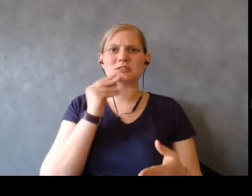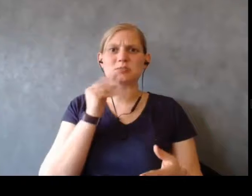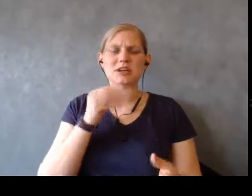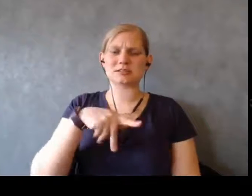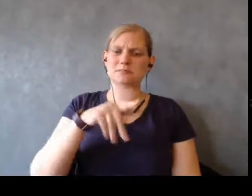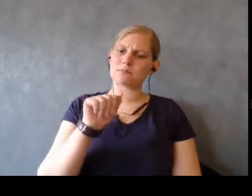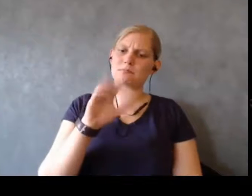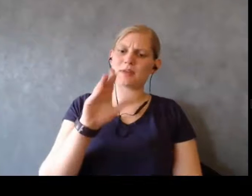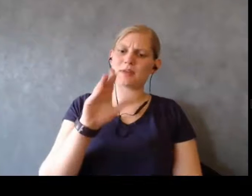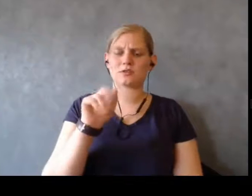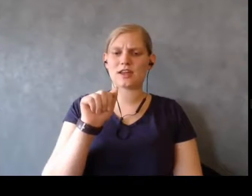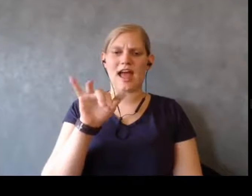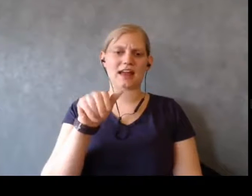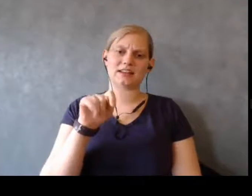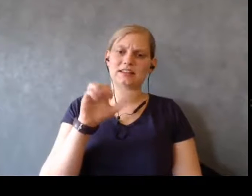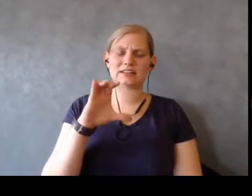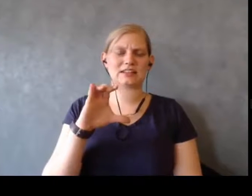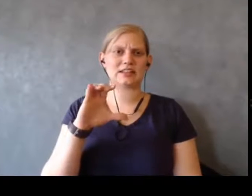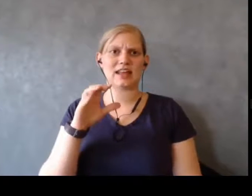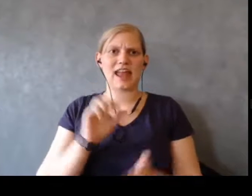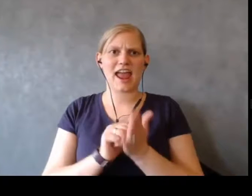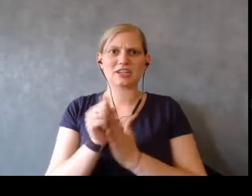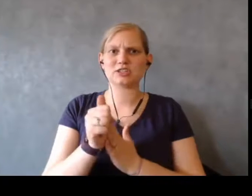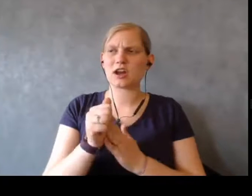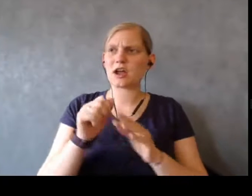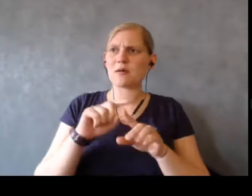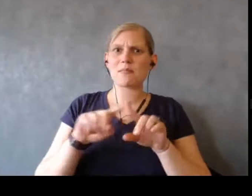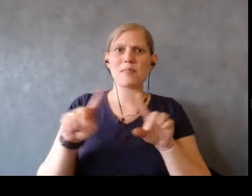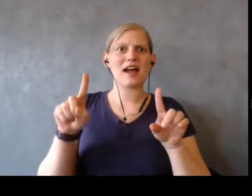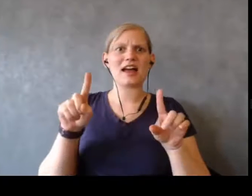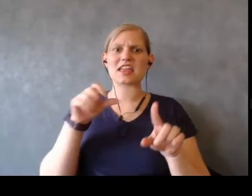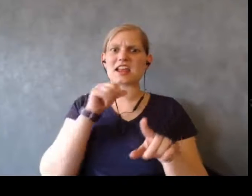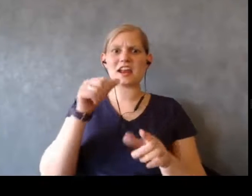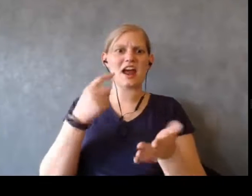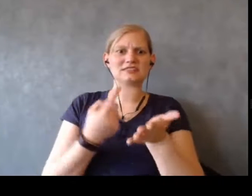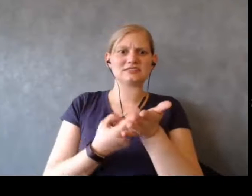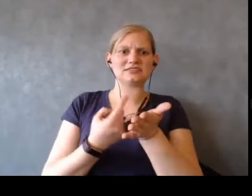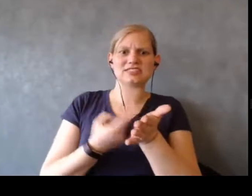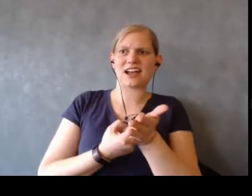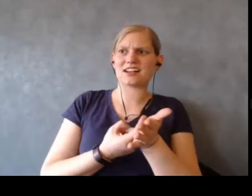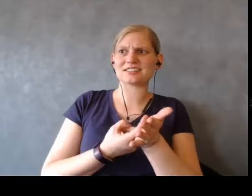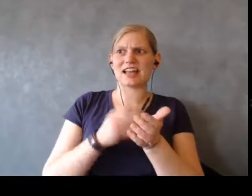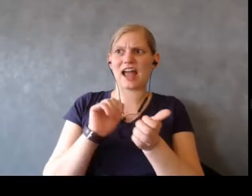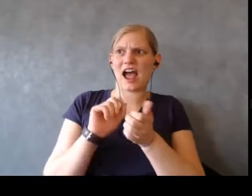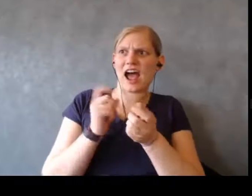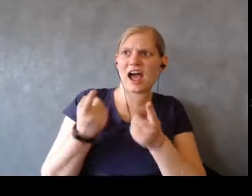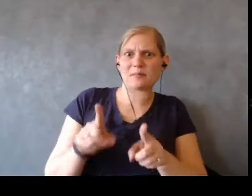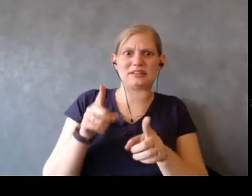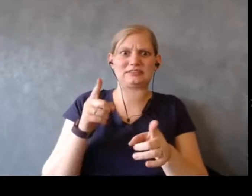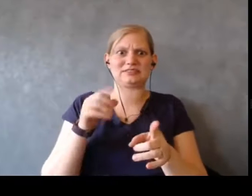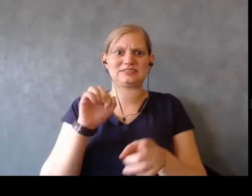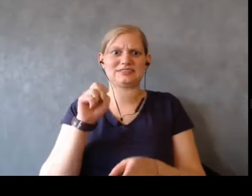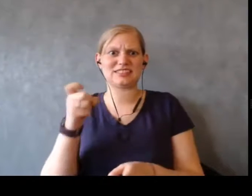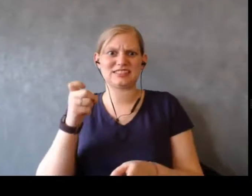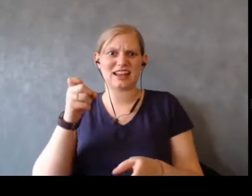sex is treated as abnormal, we don't talk about it or teach about it in schools. And when the CDC maps sexually transmissible infections, it's perhaps